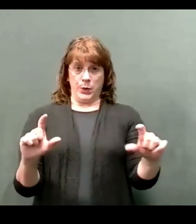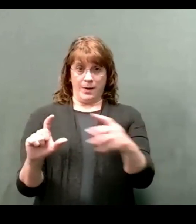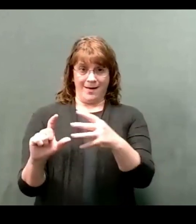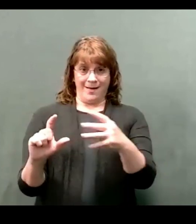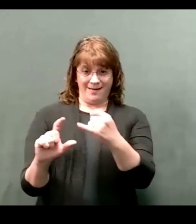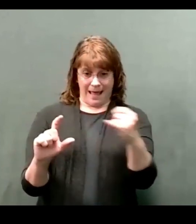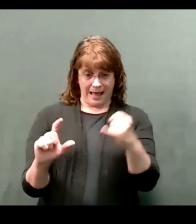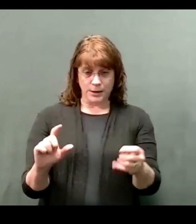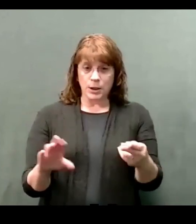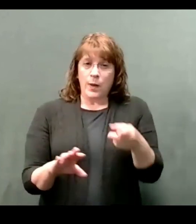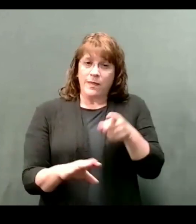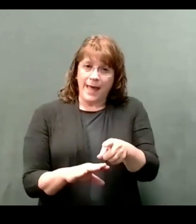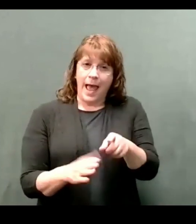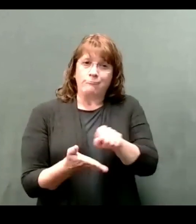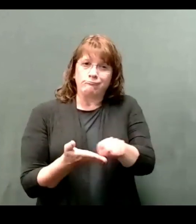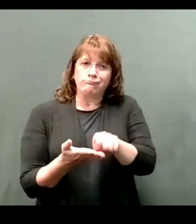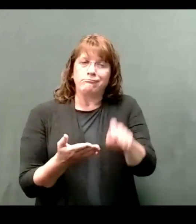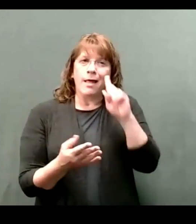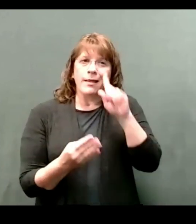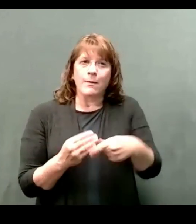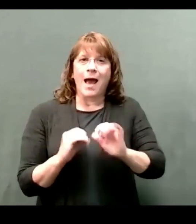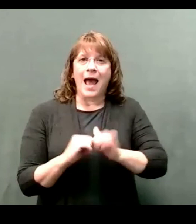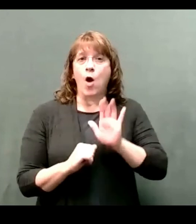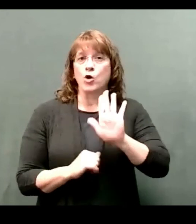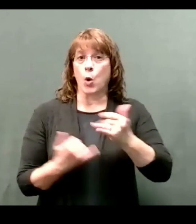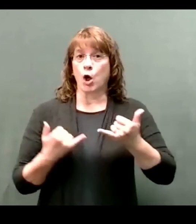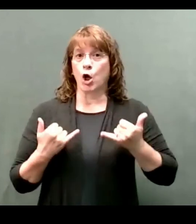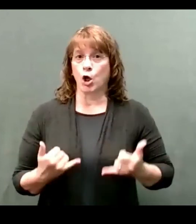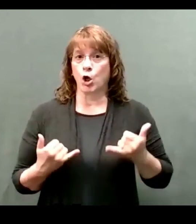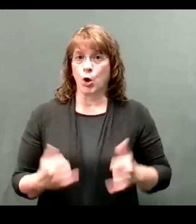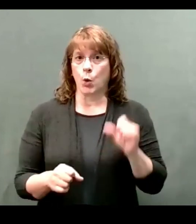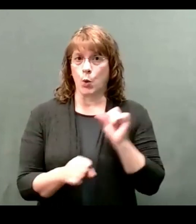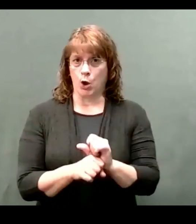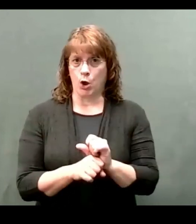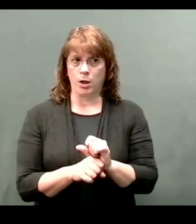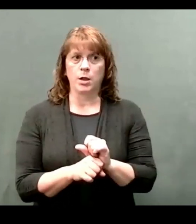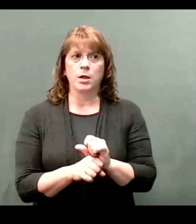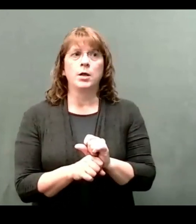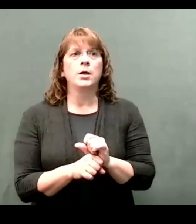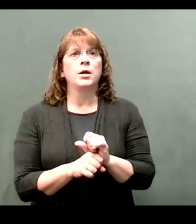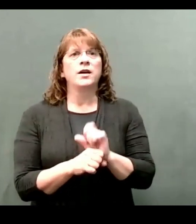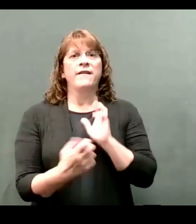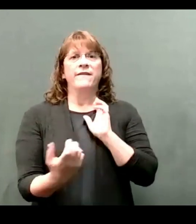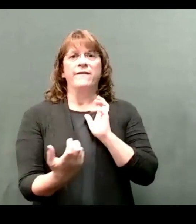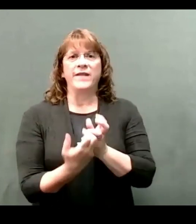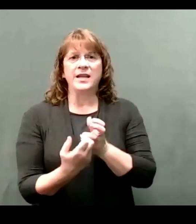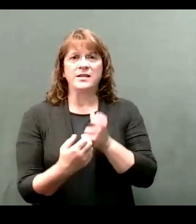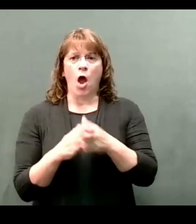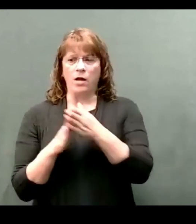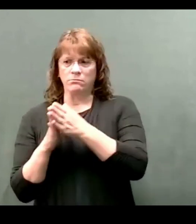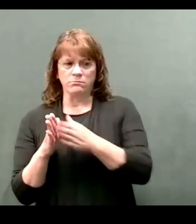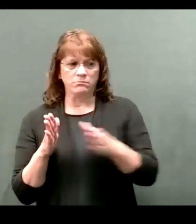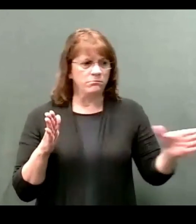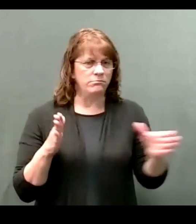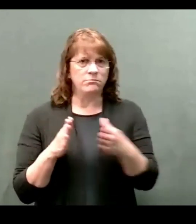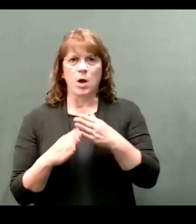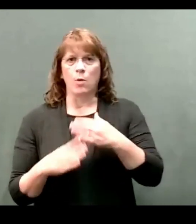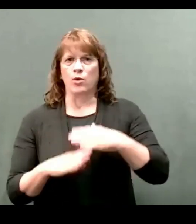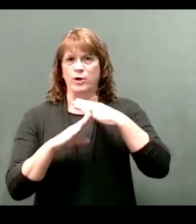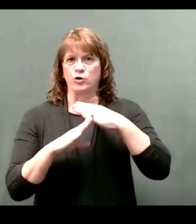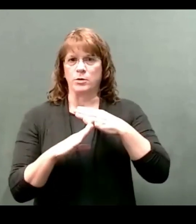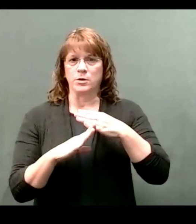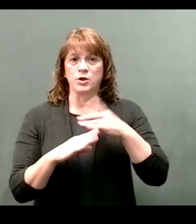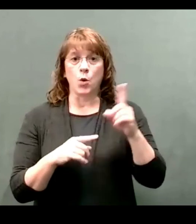about how your current work is falling on the spectrum of prevention, right? Where do you currently exist